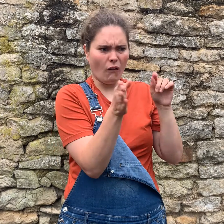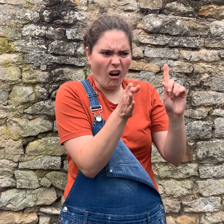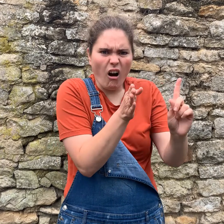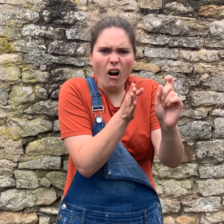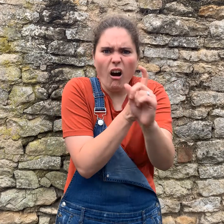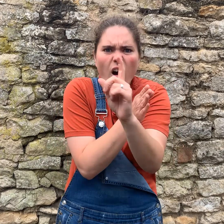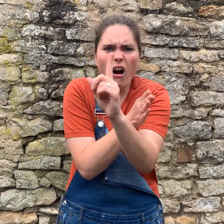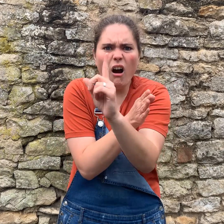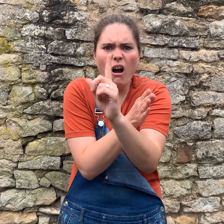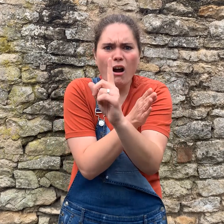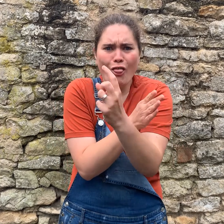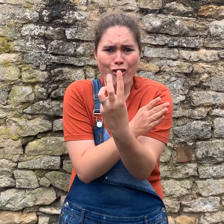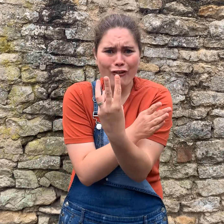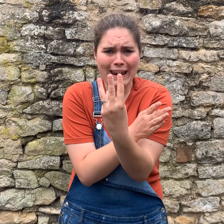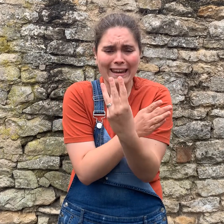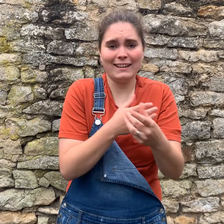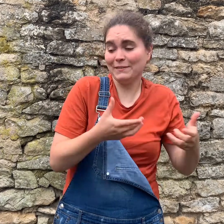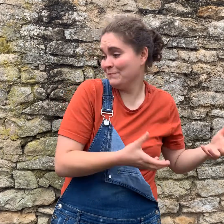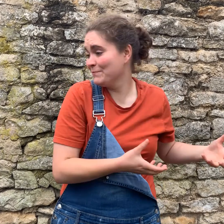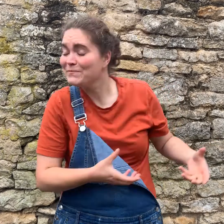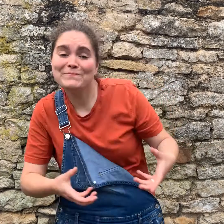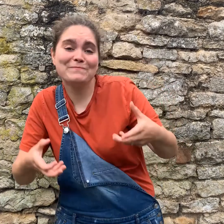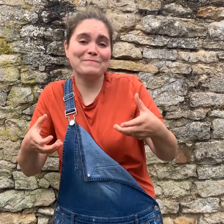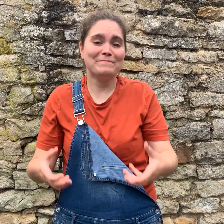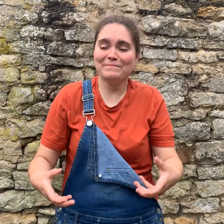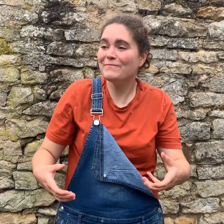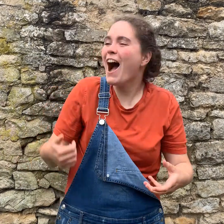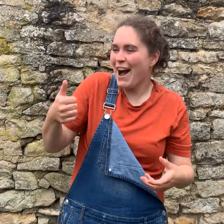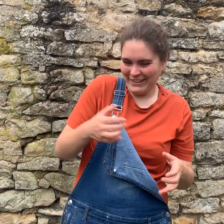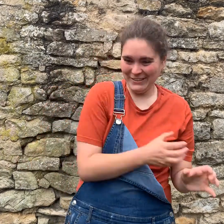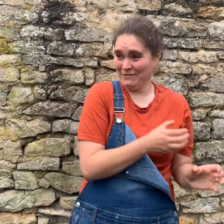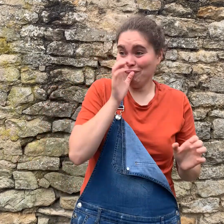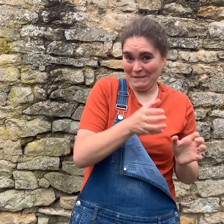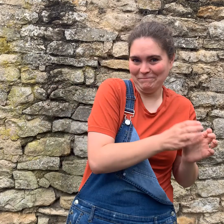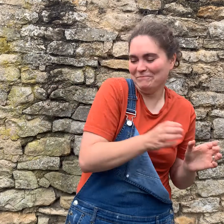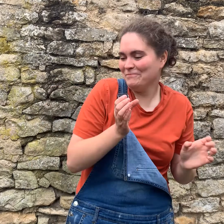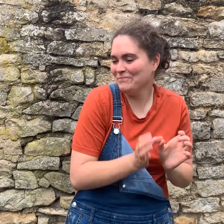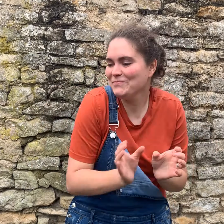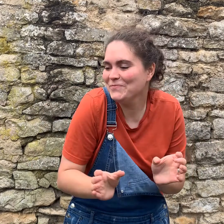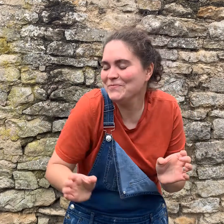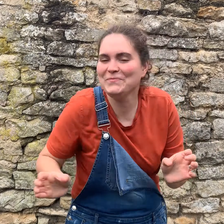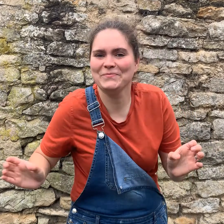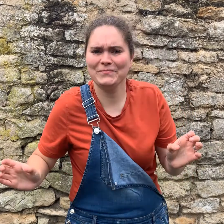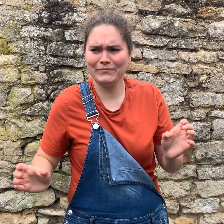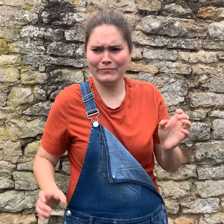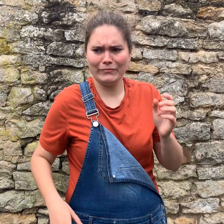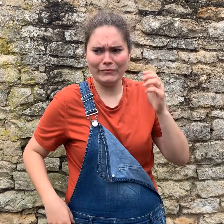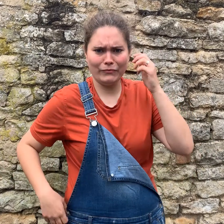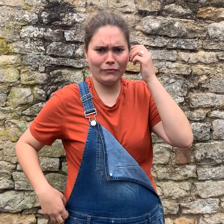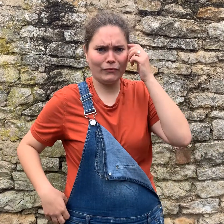And the door opened again, and another one came out. and started laying the